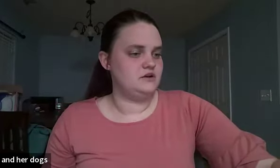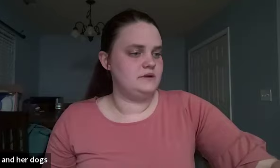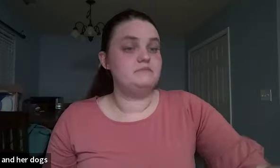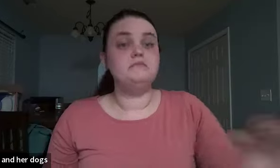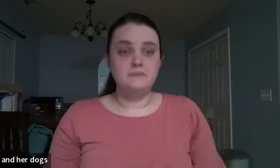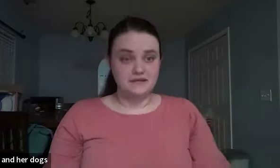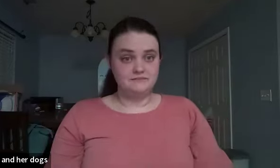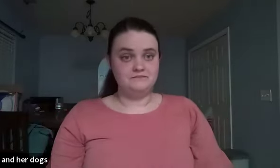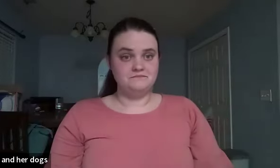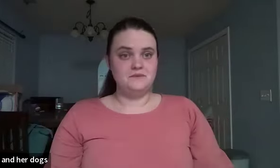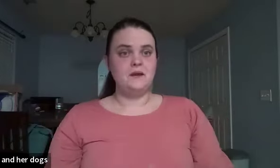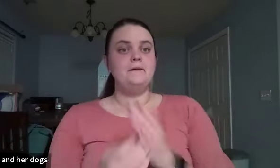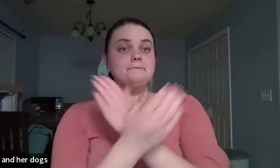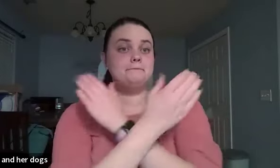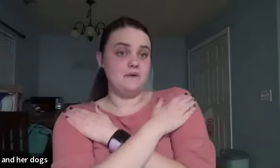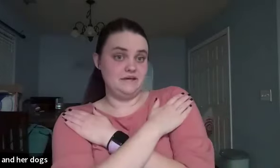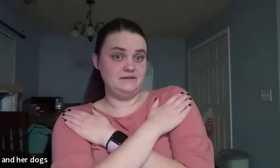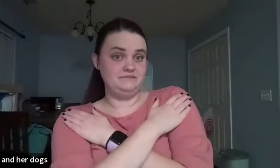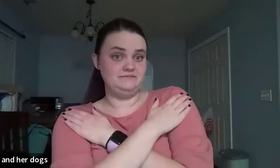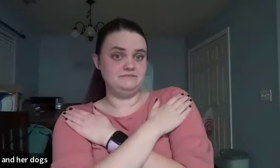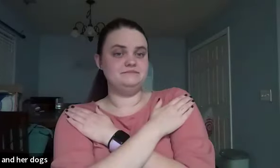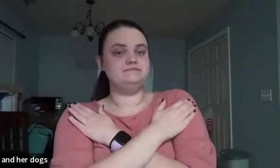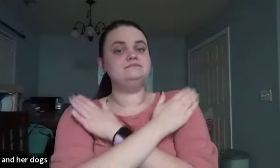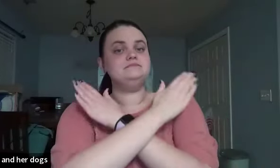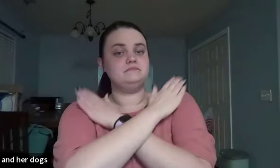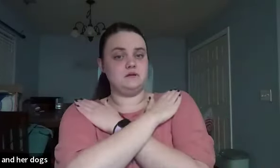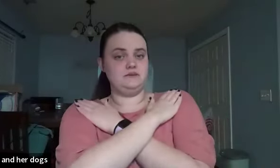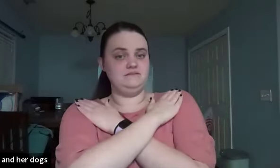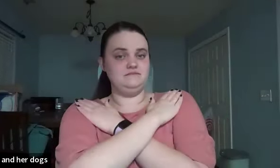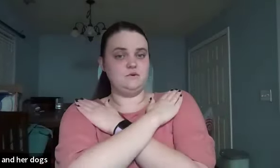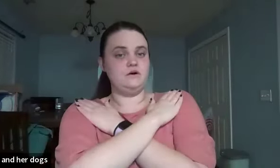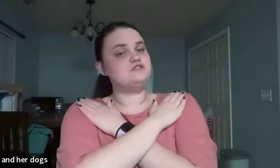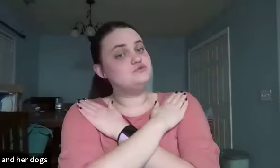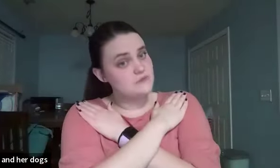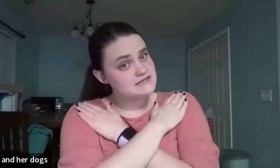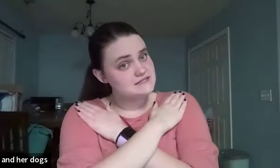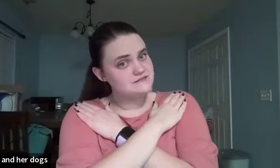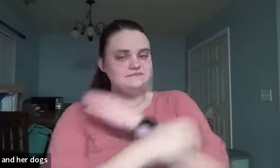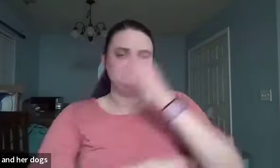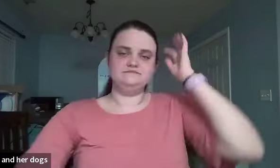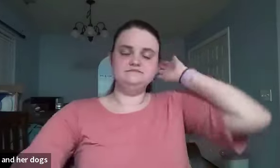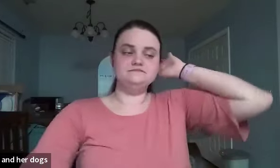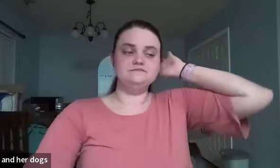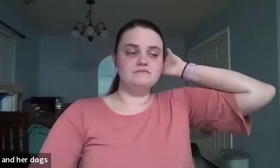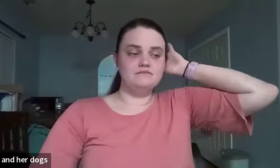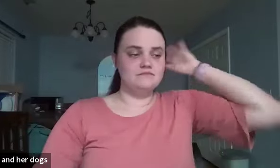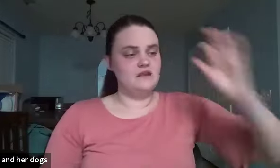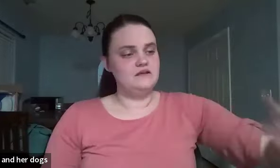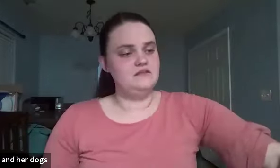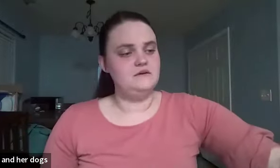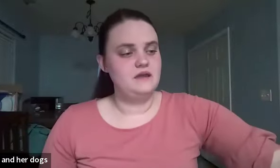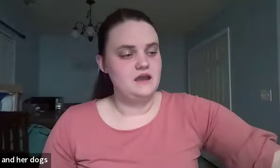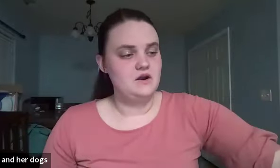trying to go back, mummy, mummy, or also rest. Then we had